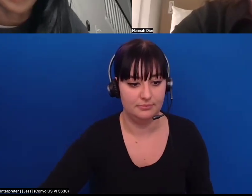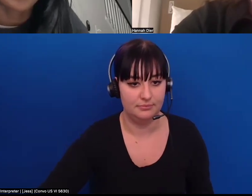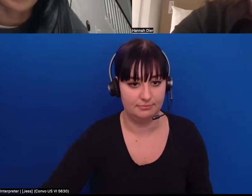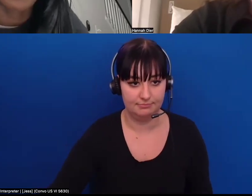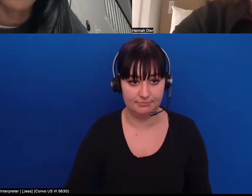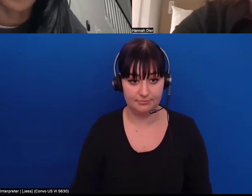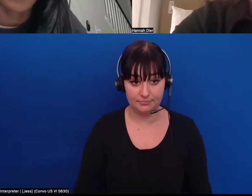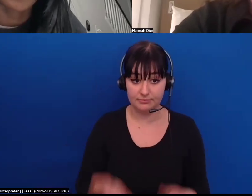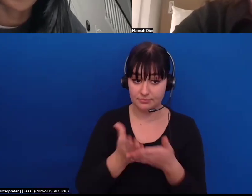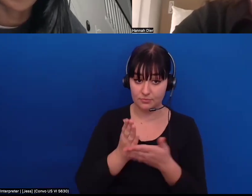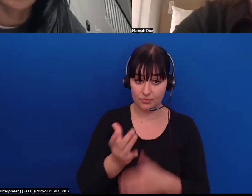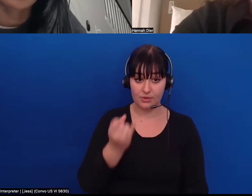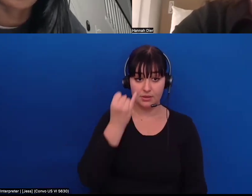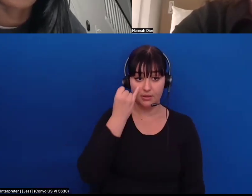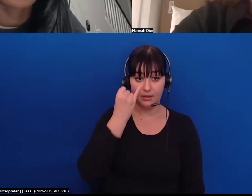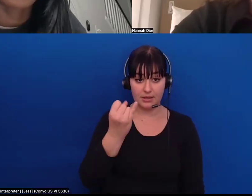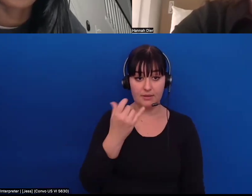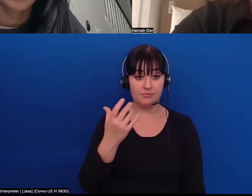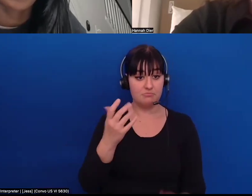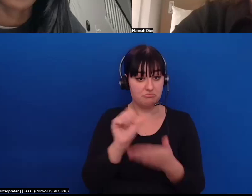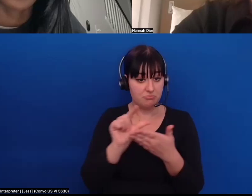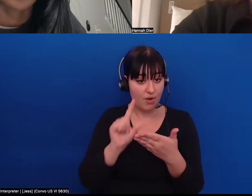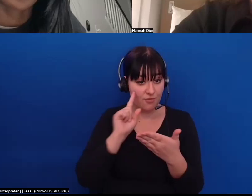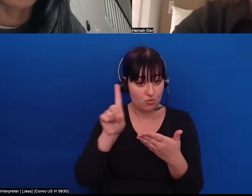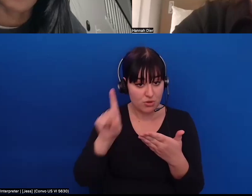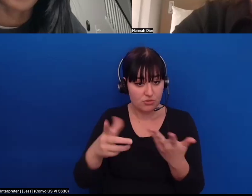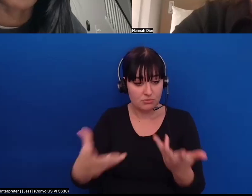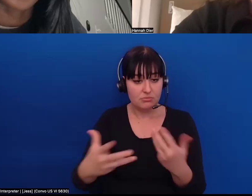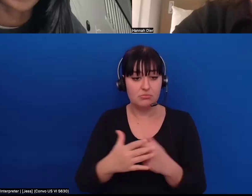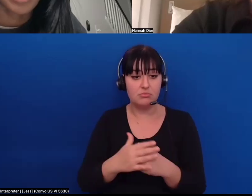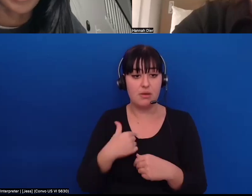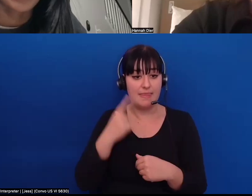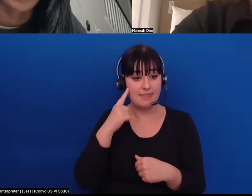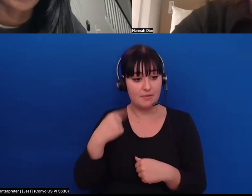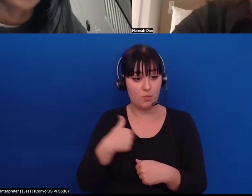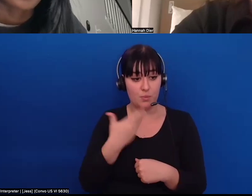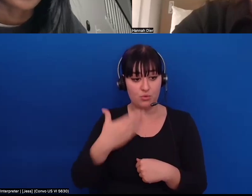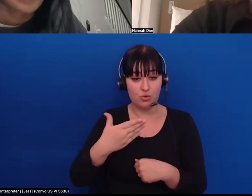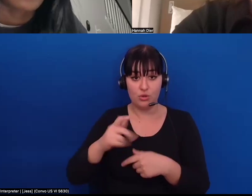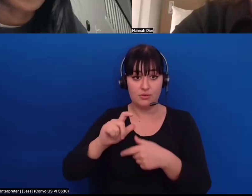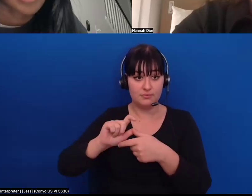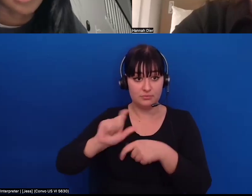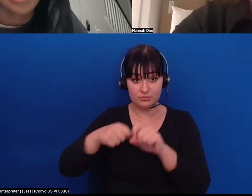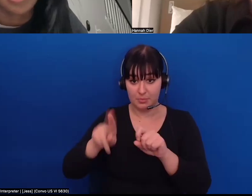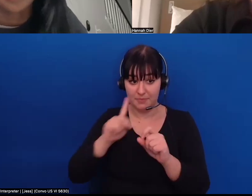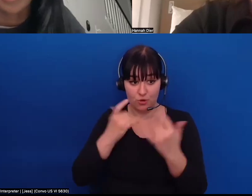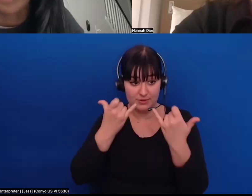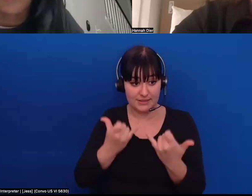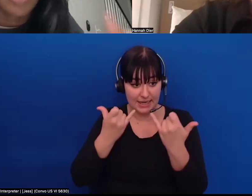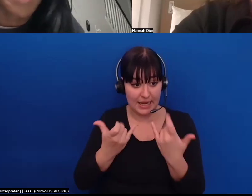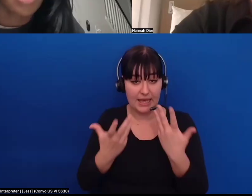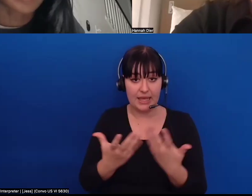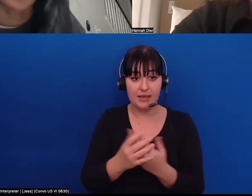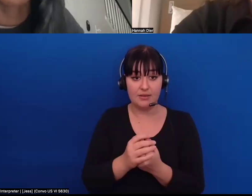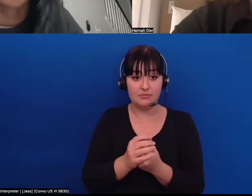Alrighty, if that is it for questions, then I think we're good to wrap up for today. Again, if there's